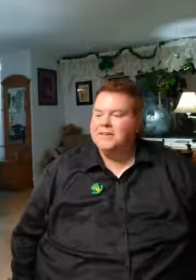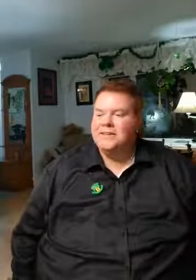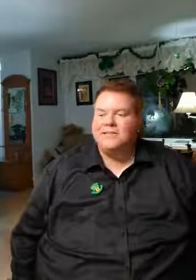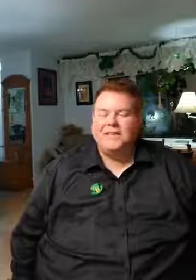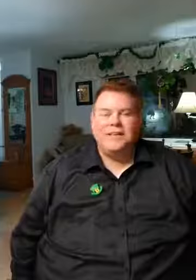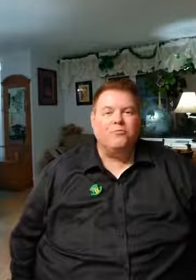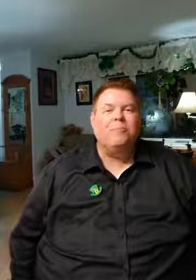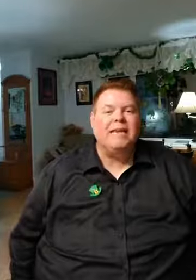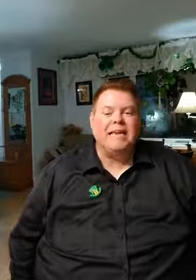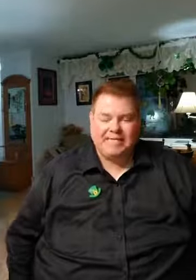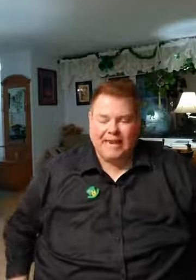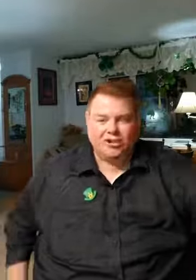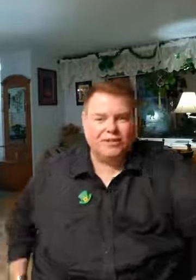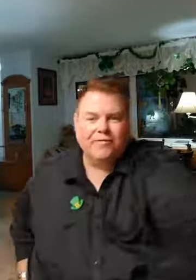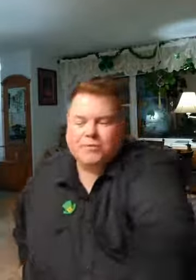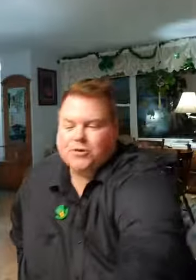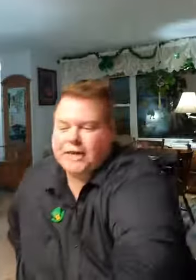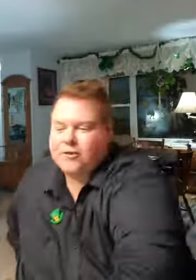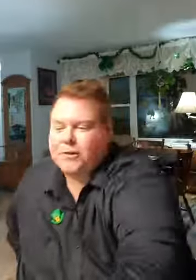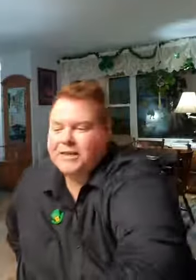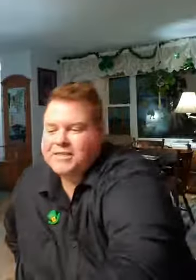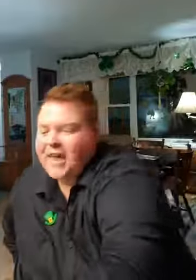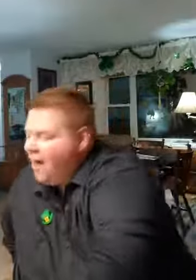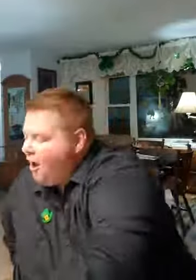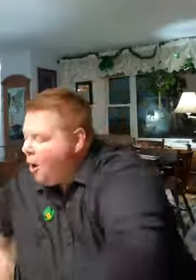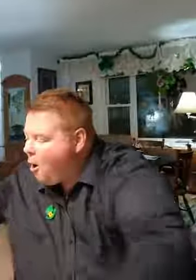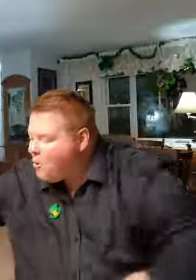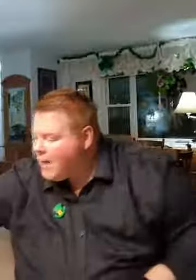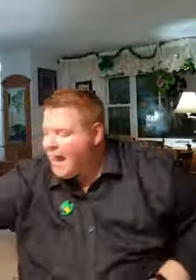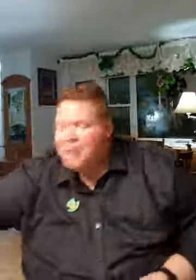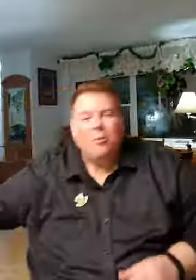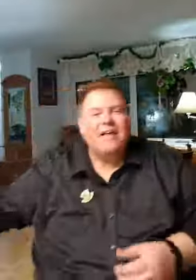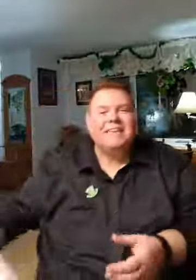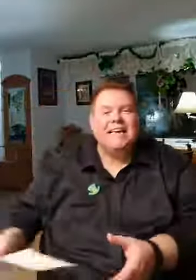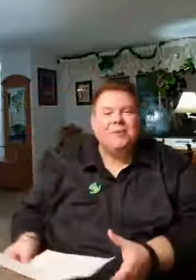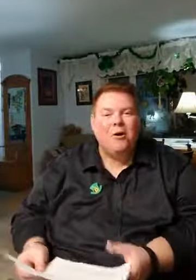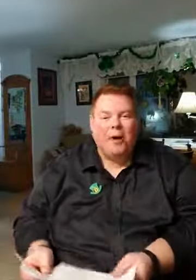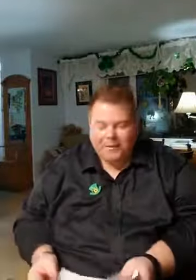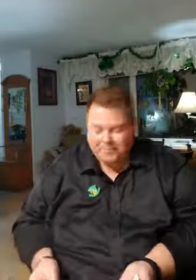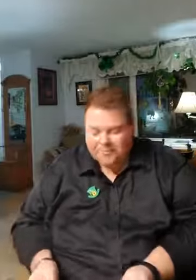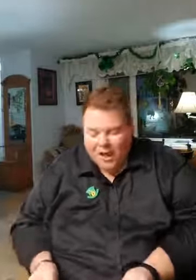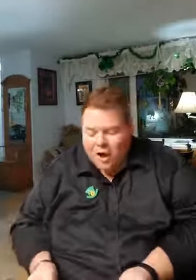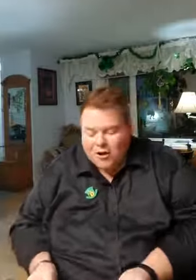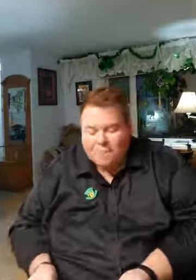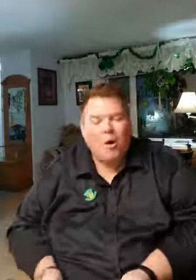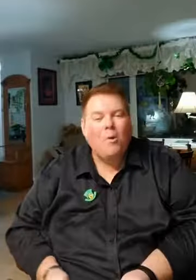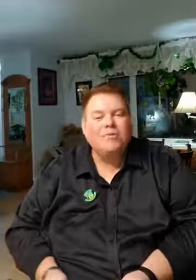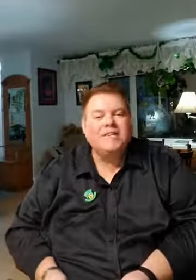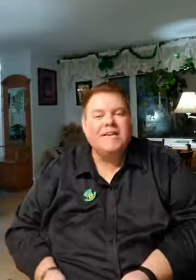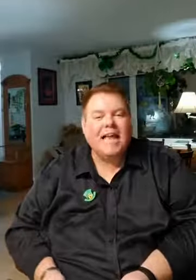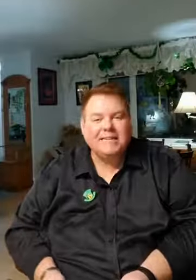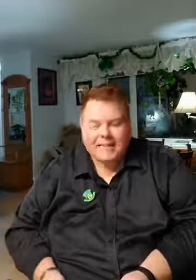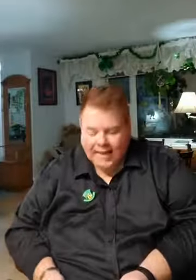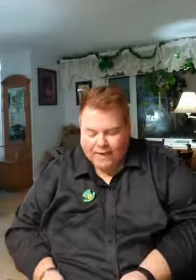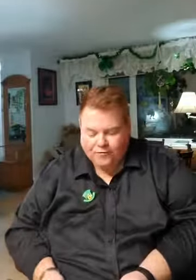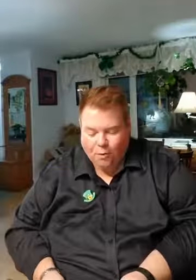the repeating sections of this particular piece. Okay, well, let's keep going. Composed in 1994